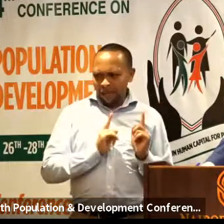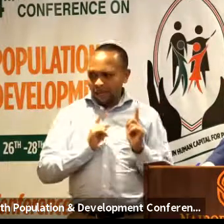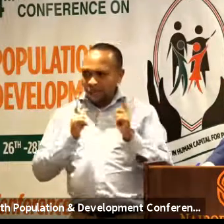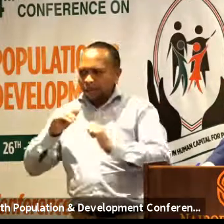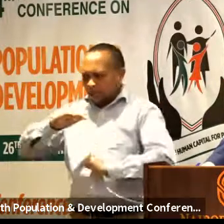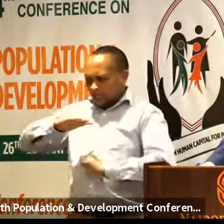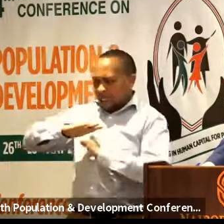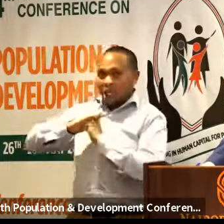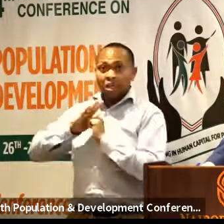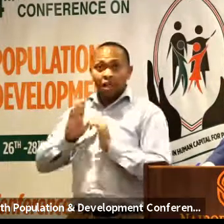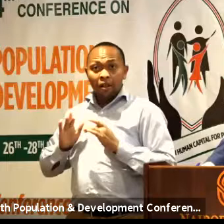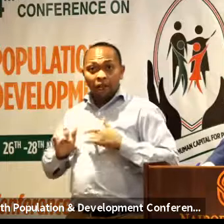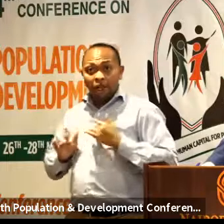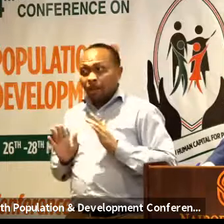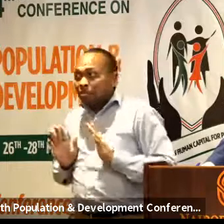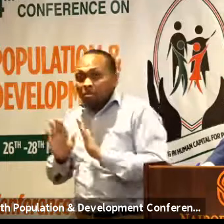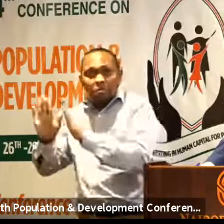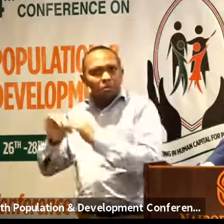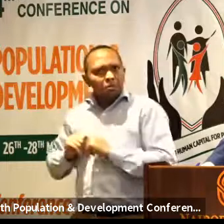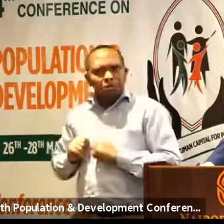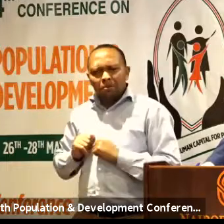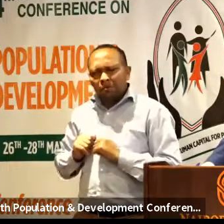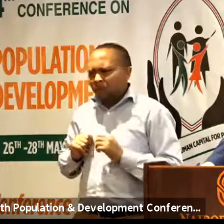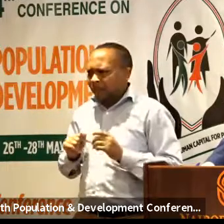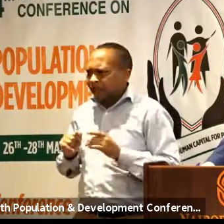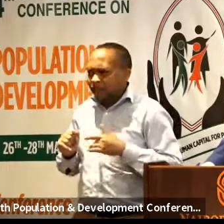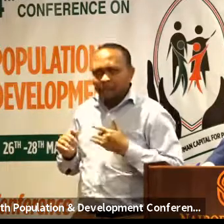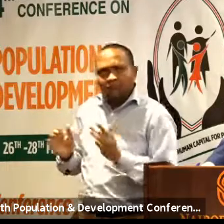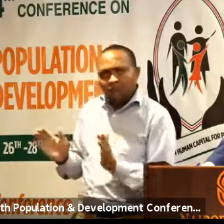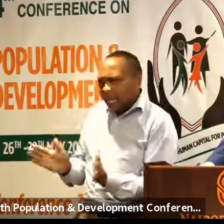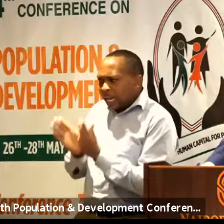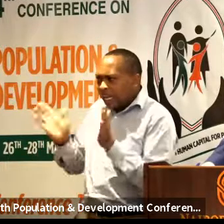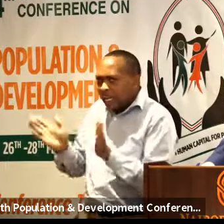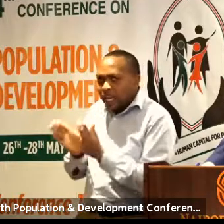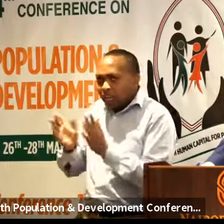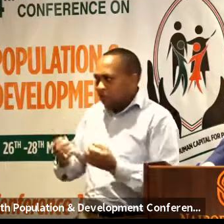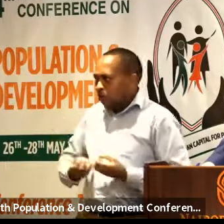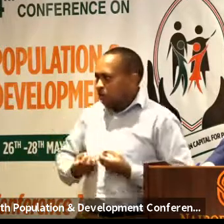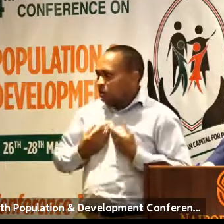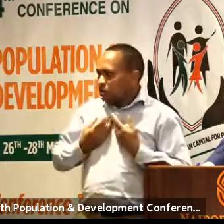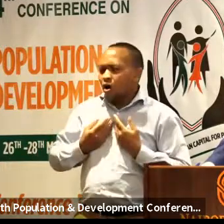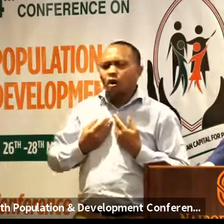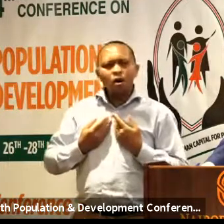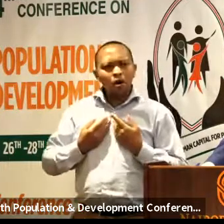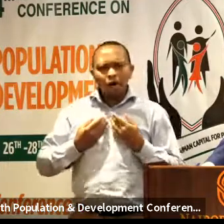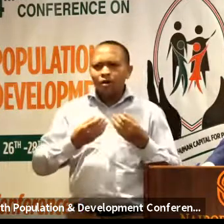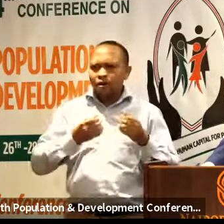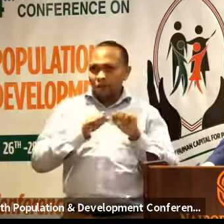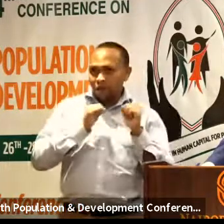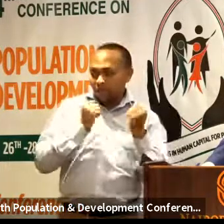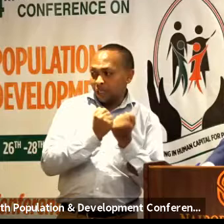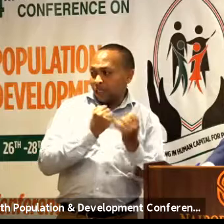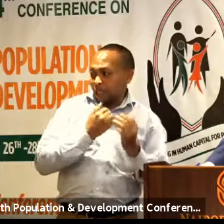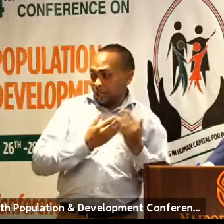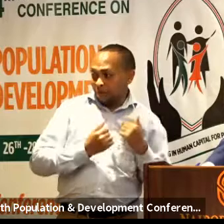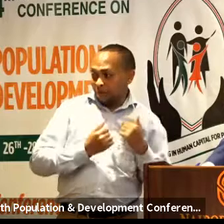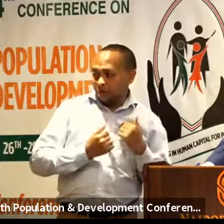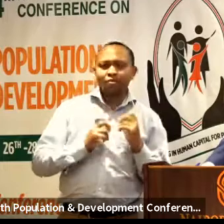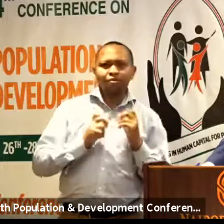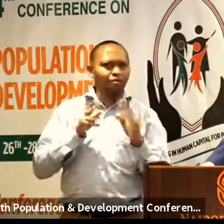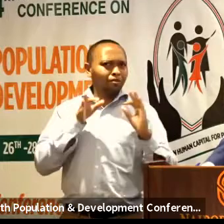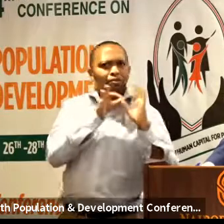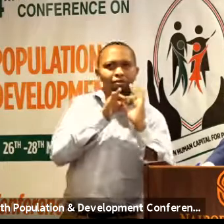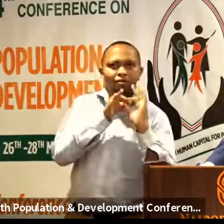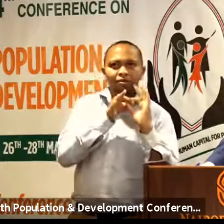and at least help these girls. And I'm really grateful. Yeah, thank you. Thank you, Dr. Sheikh, for